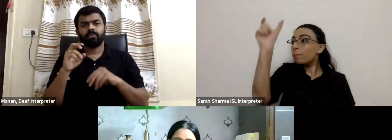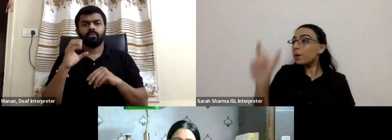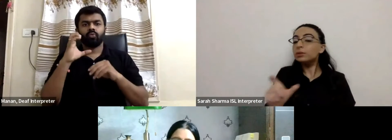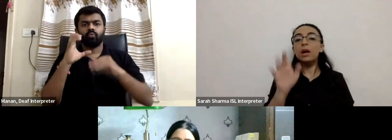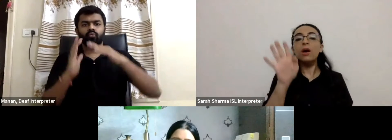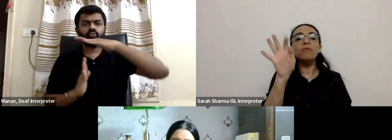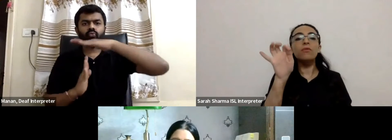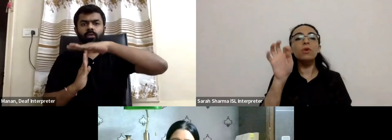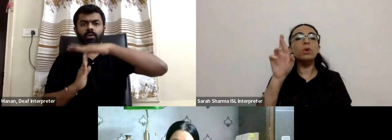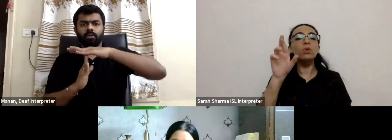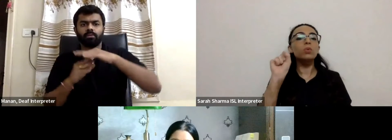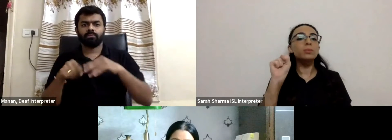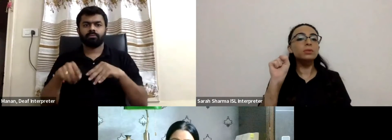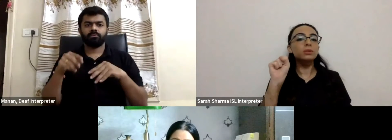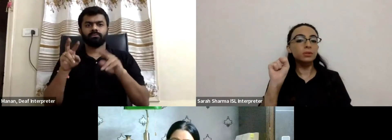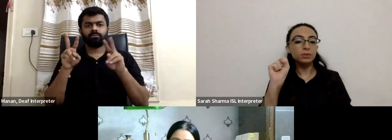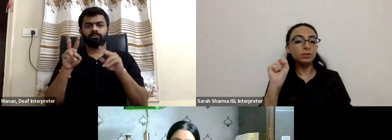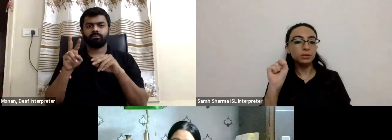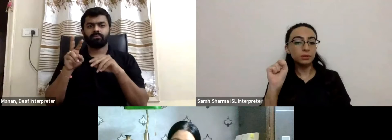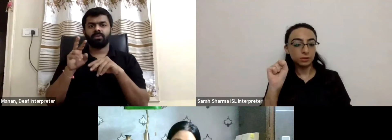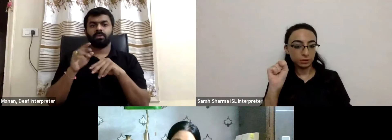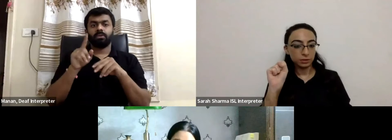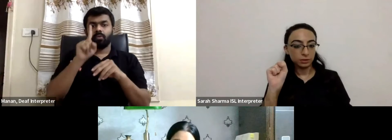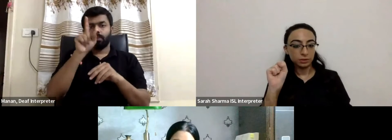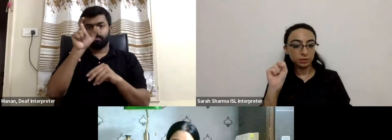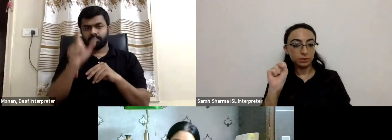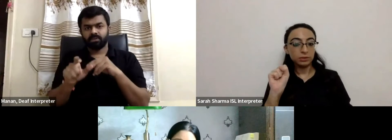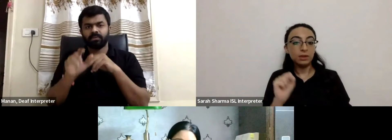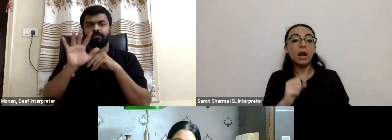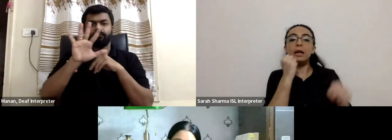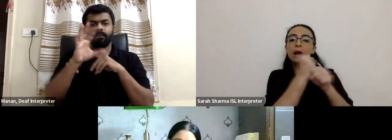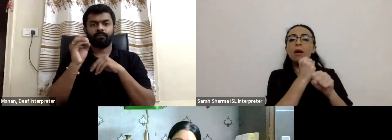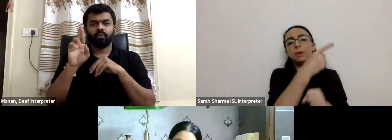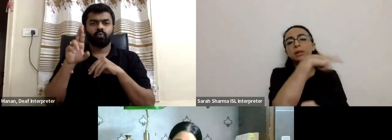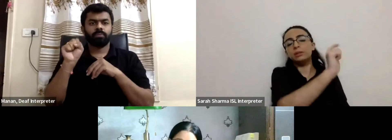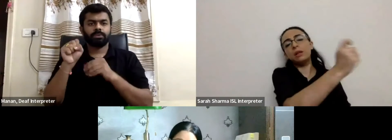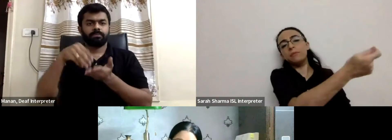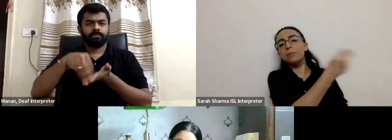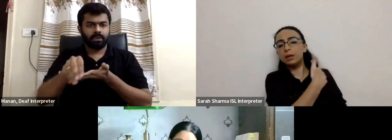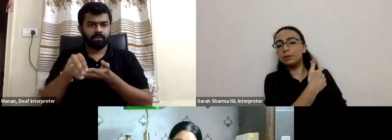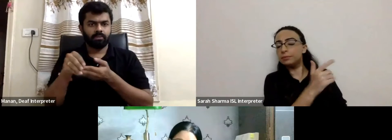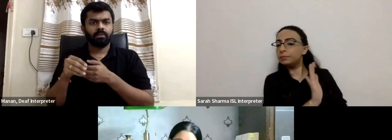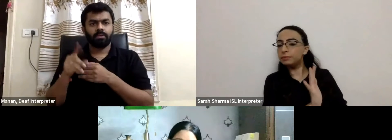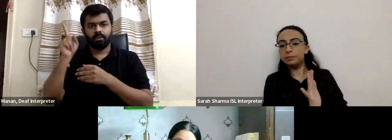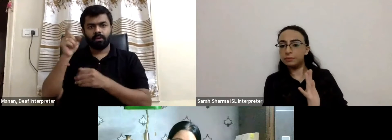minimum guarantee is 75 patients, whether or not such OPDs